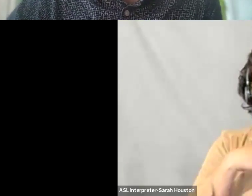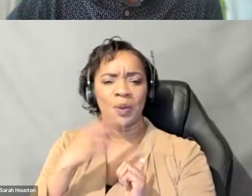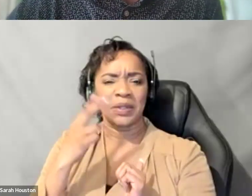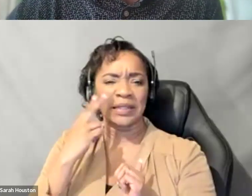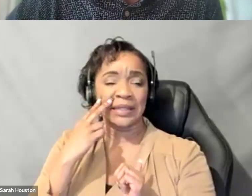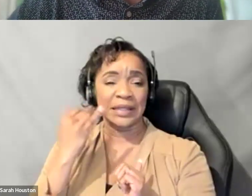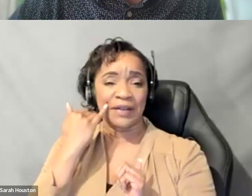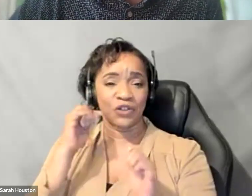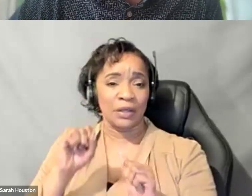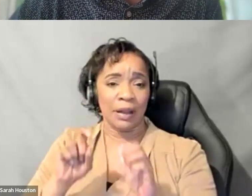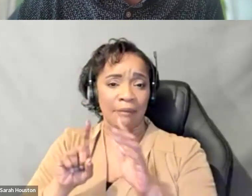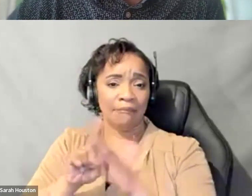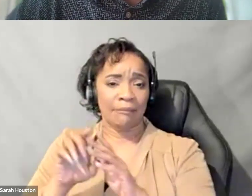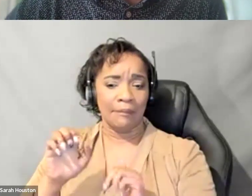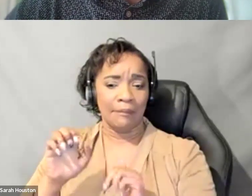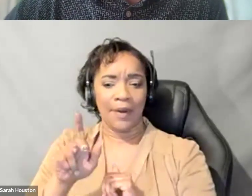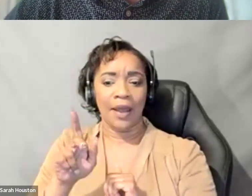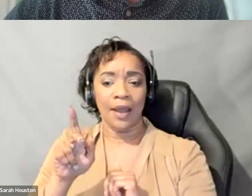she emerges back.